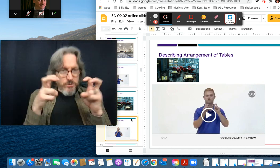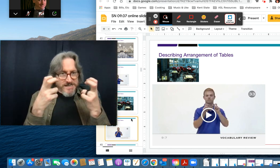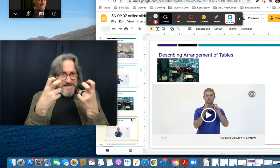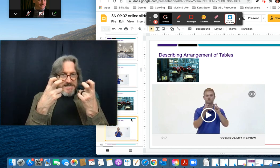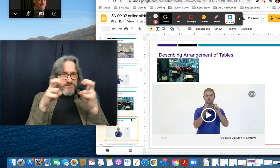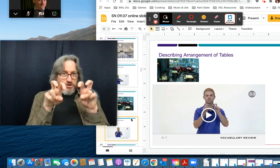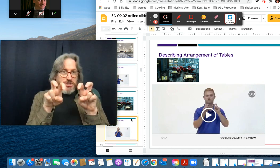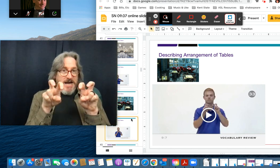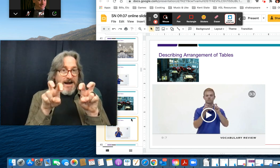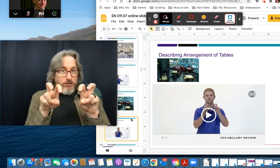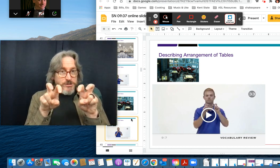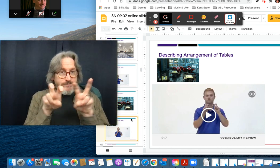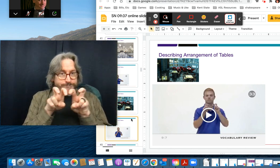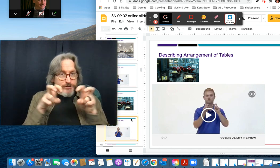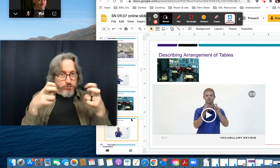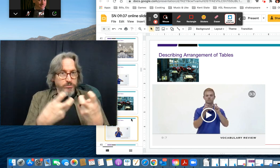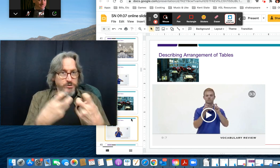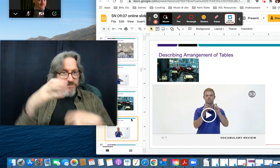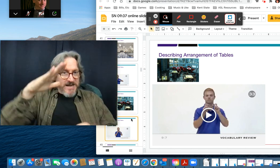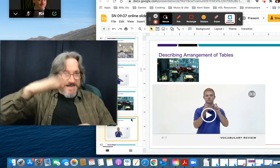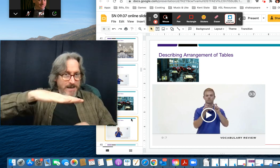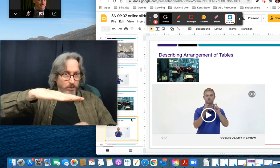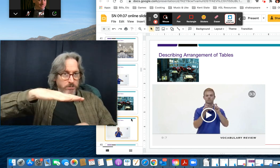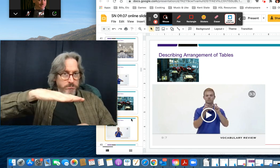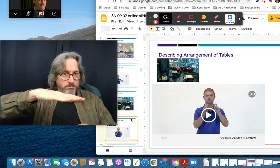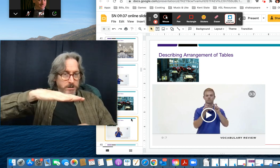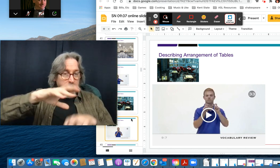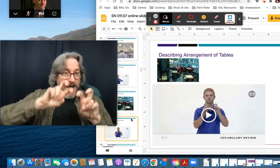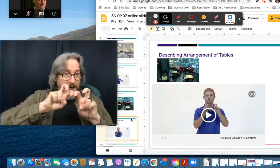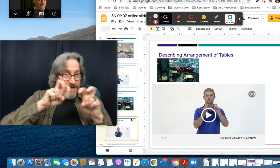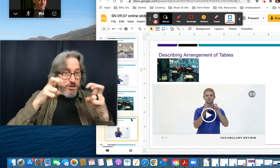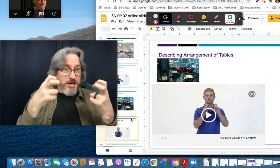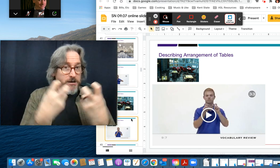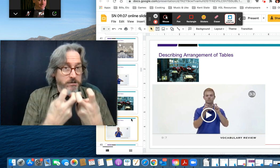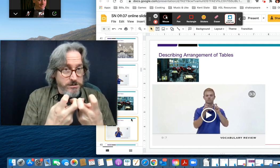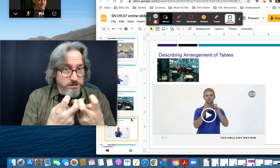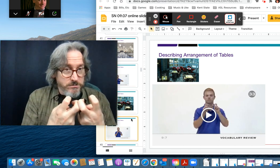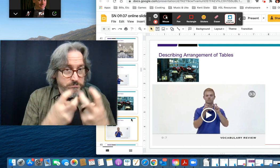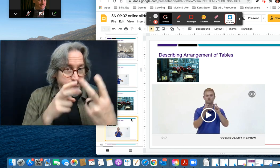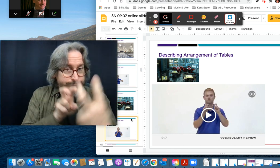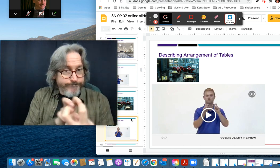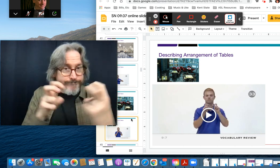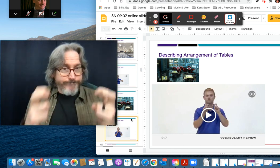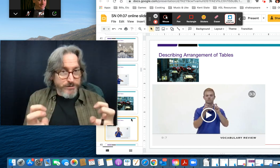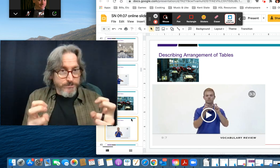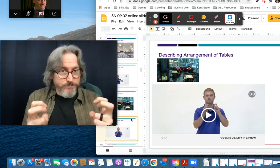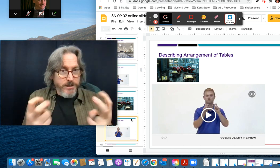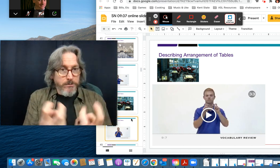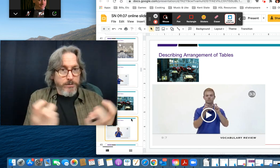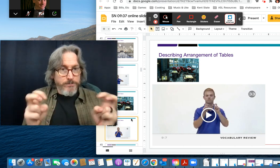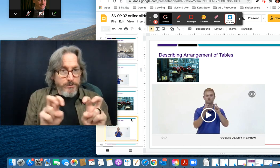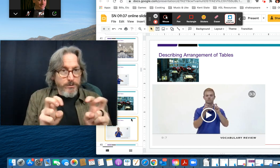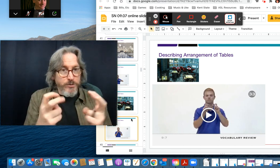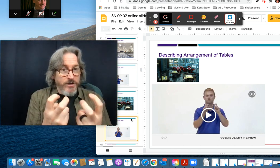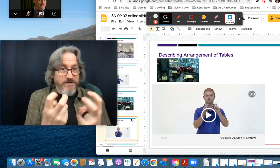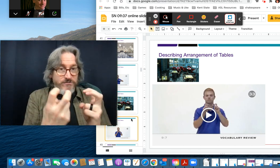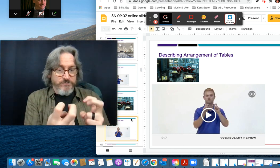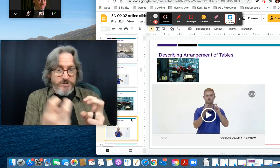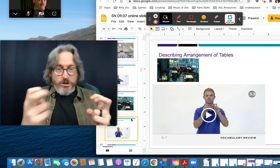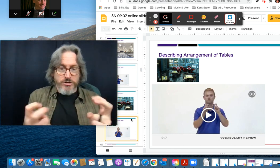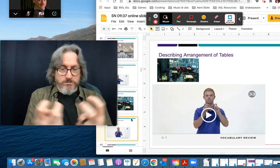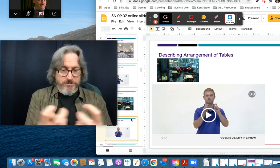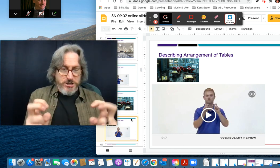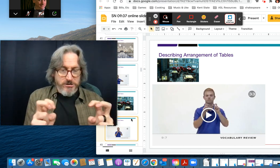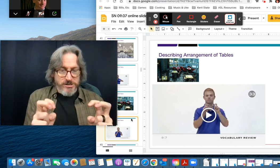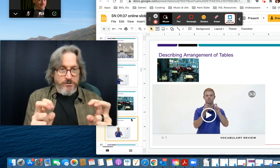We use these for chairs. So we've got table and chairs. Boom, boom, boom, boom, boom. You can have,